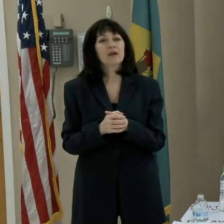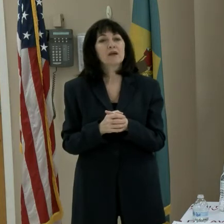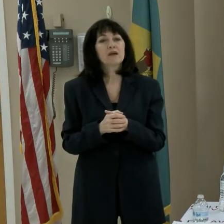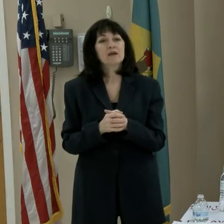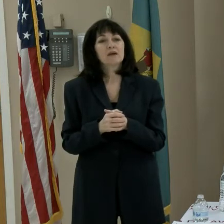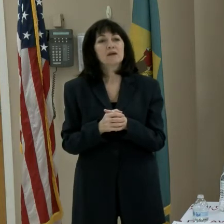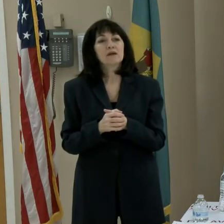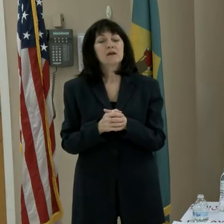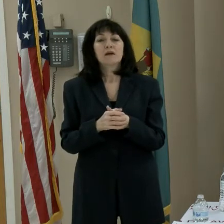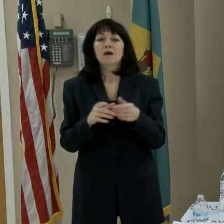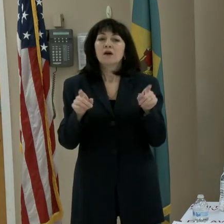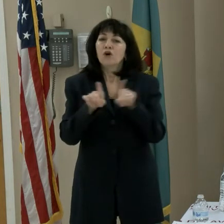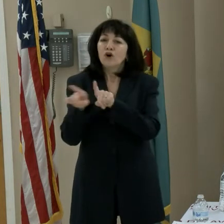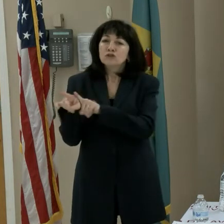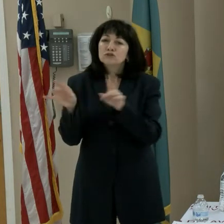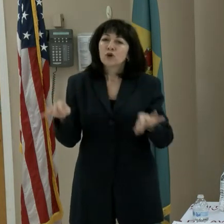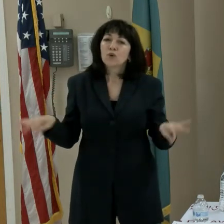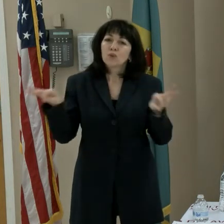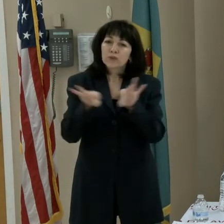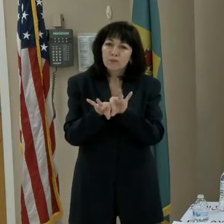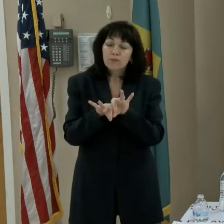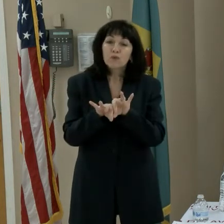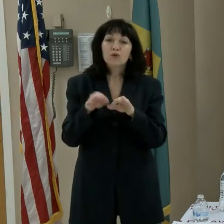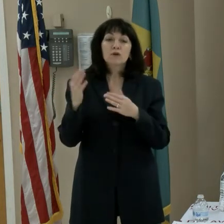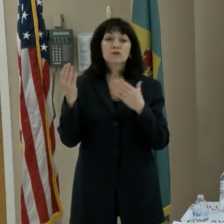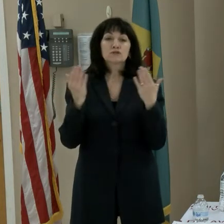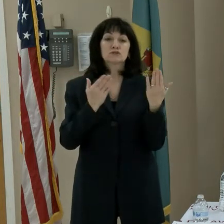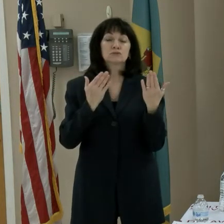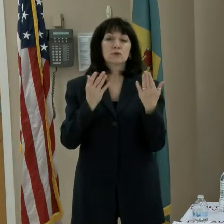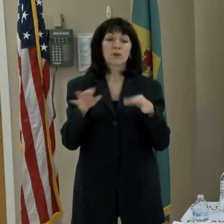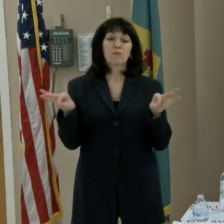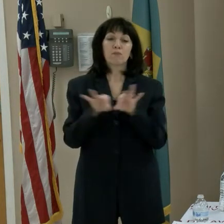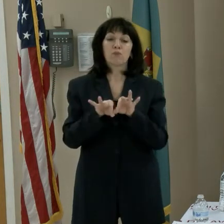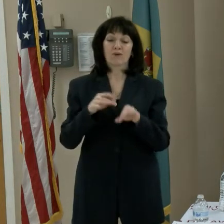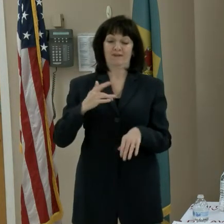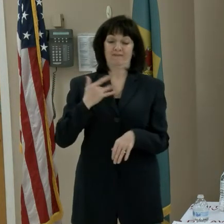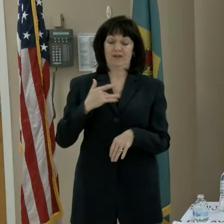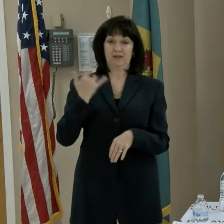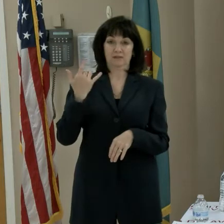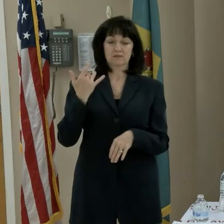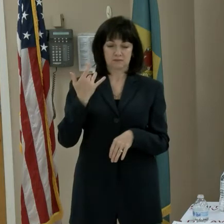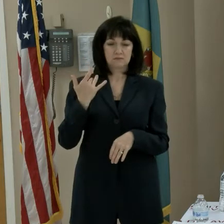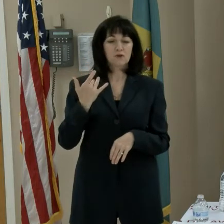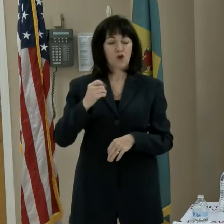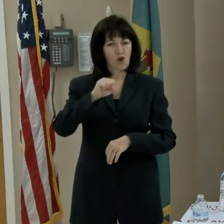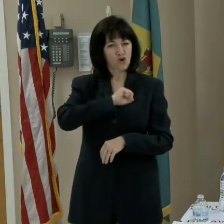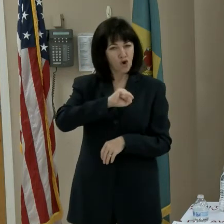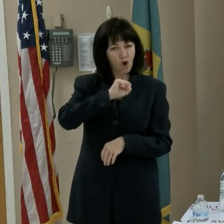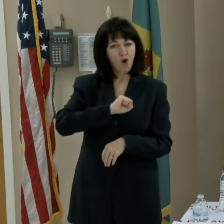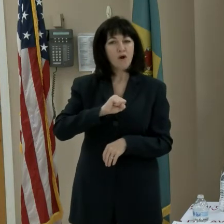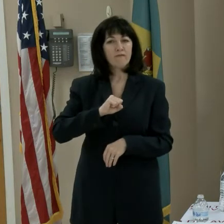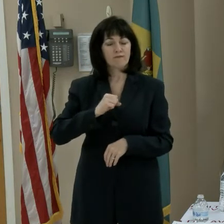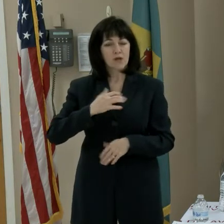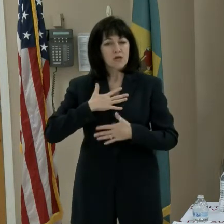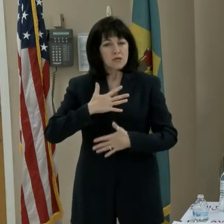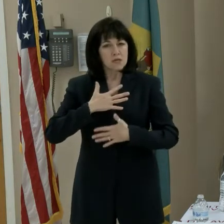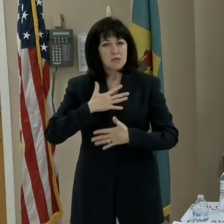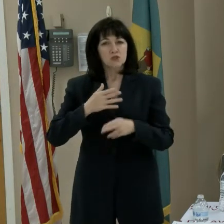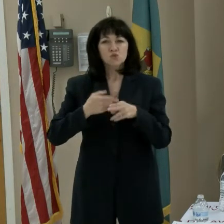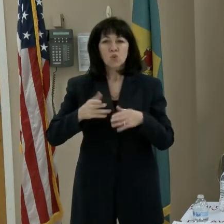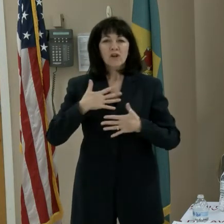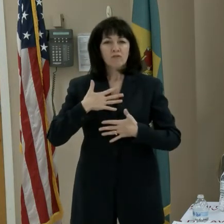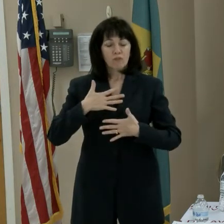also important symptoms include cough or shortness of breath. And one thing I've been thinking about a bit,